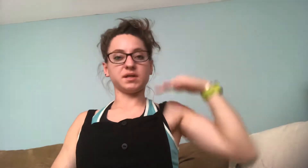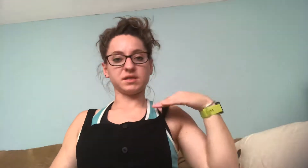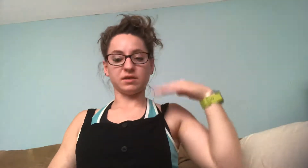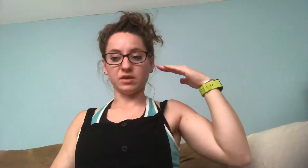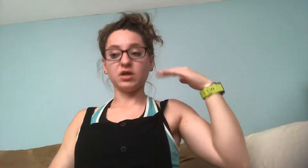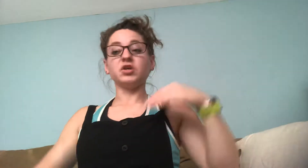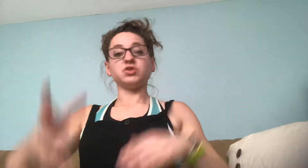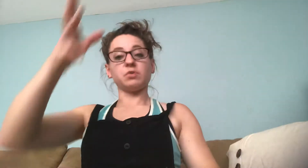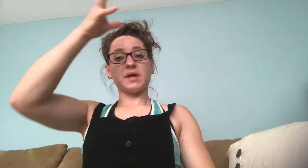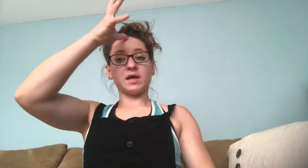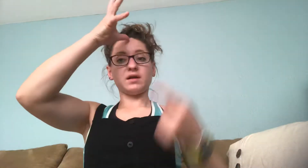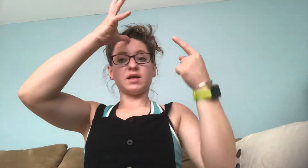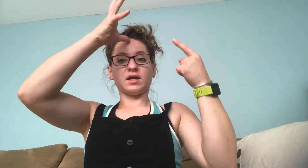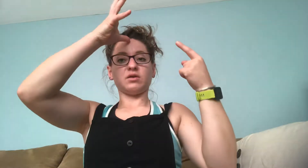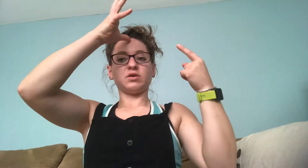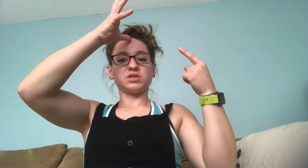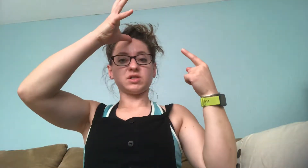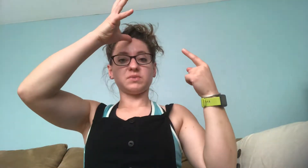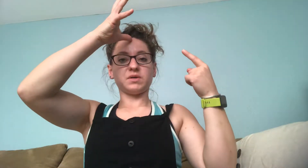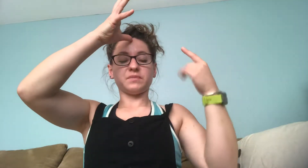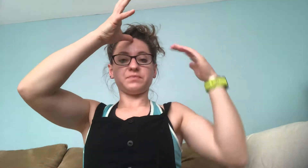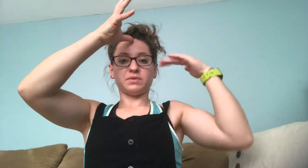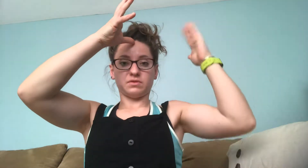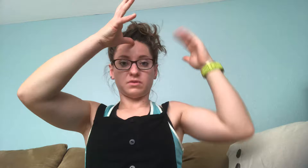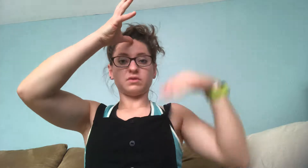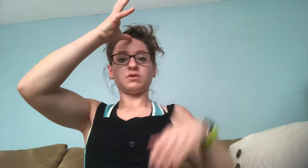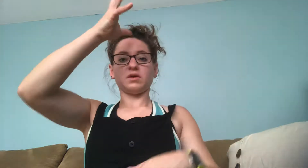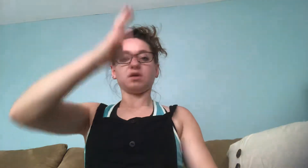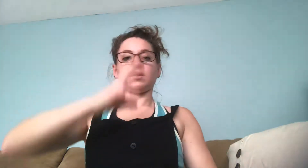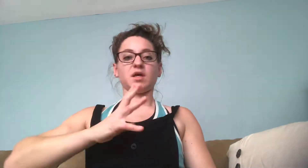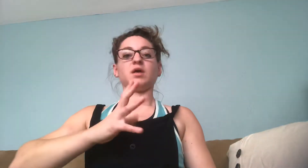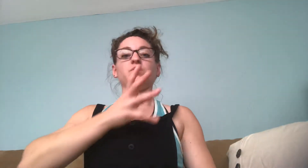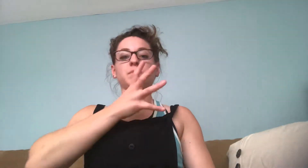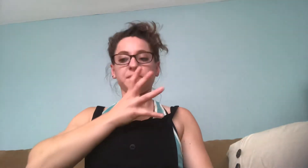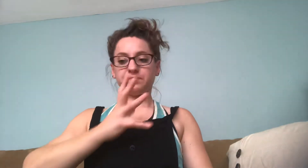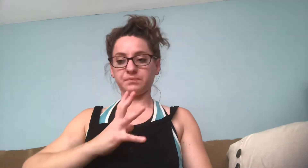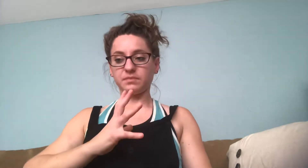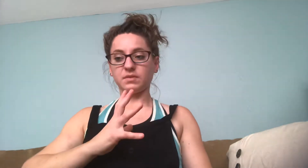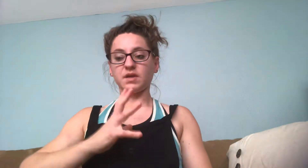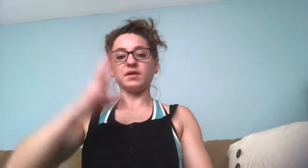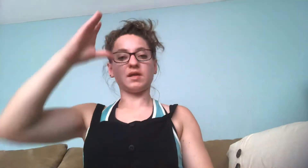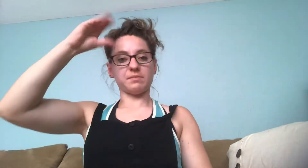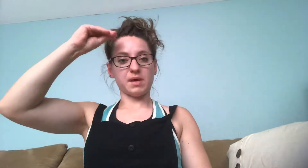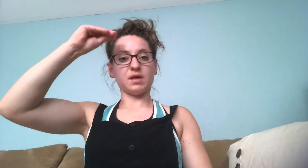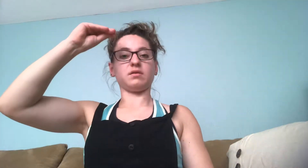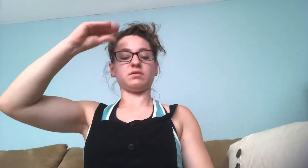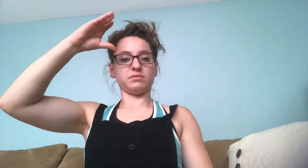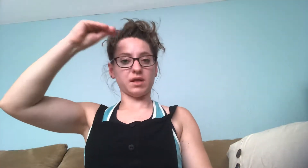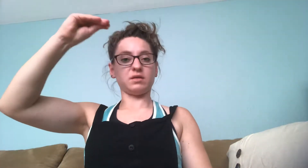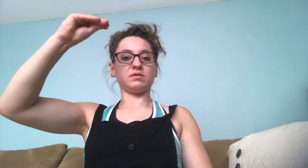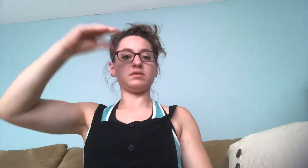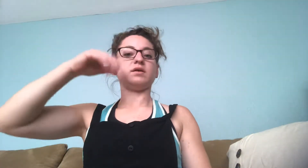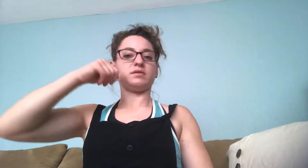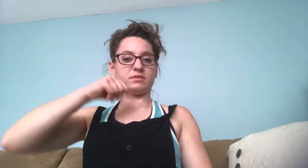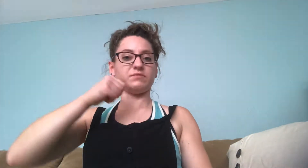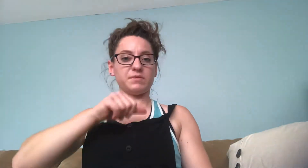is down here. So man, again, it starts up here. And woman. And then male and female.